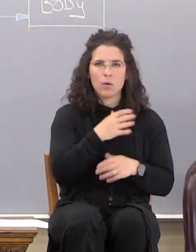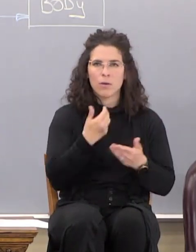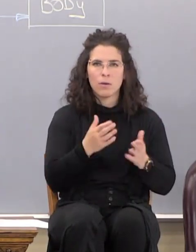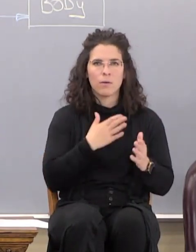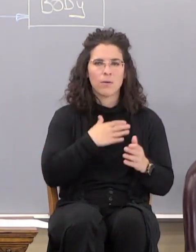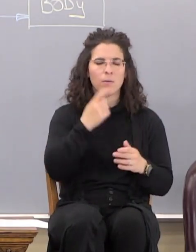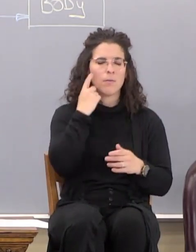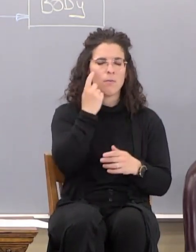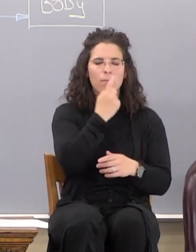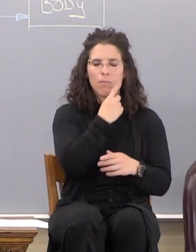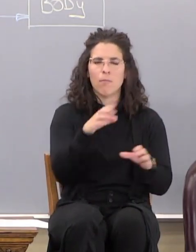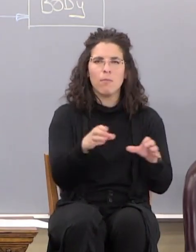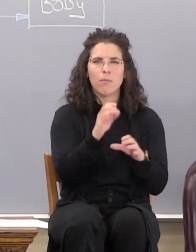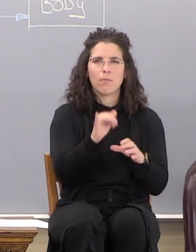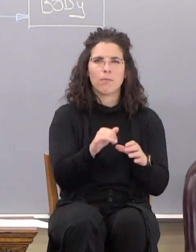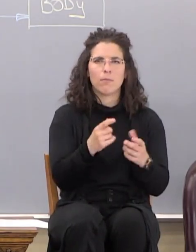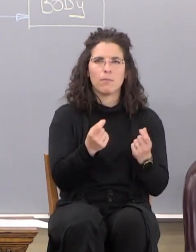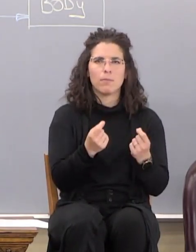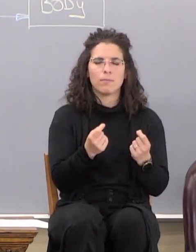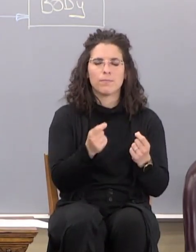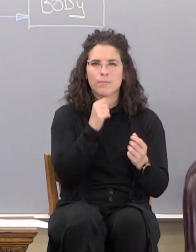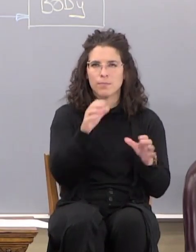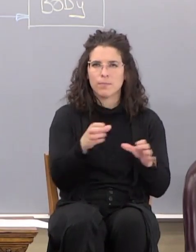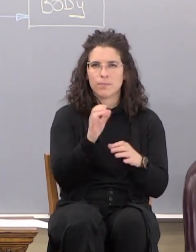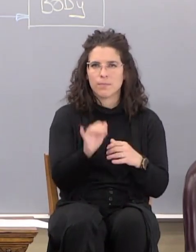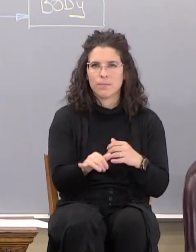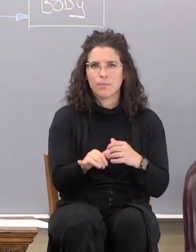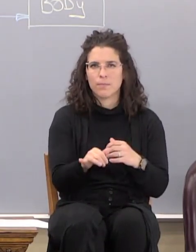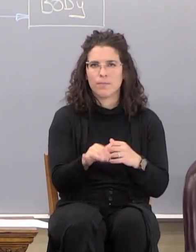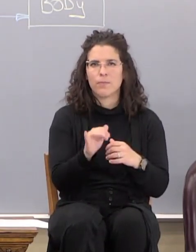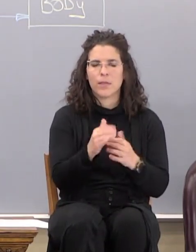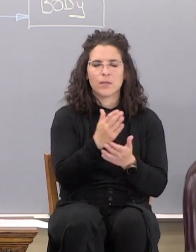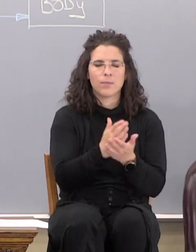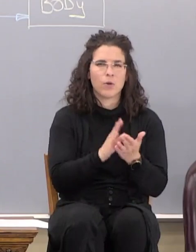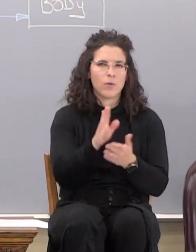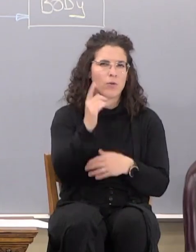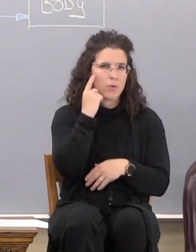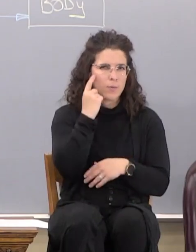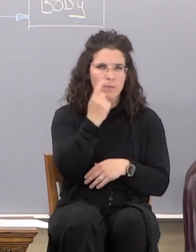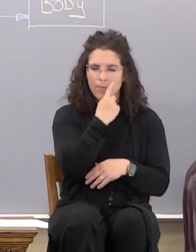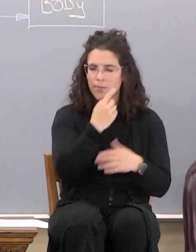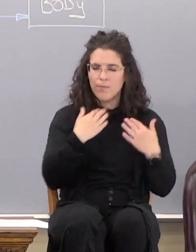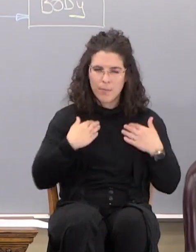do? You don't do it. That's a part of your body.